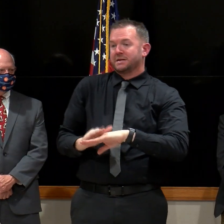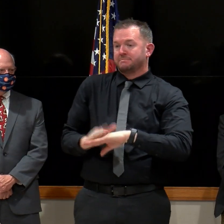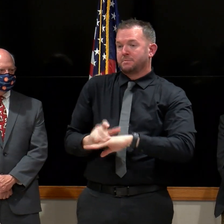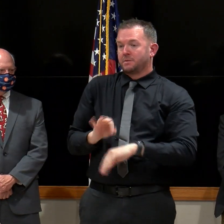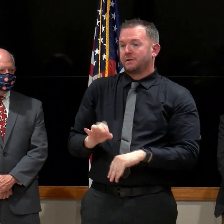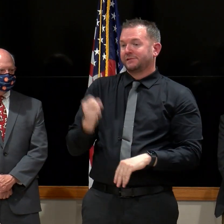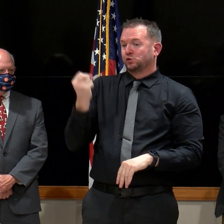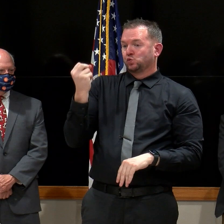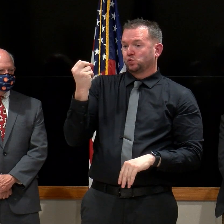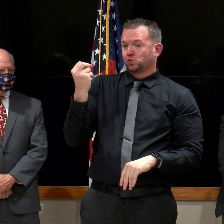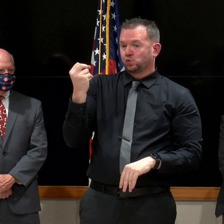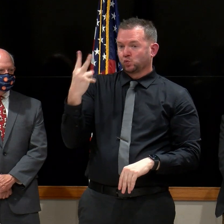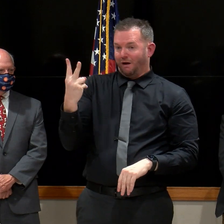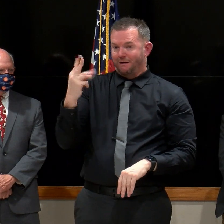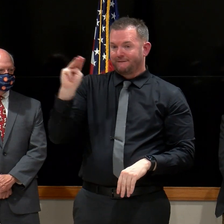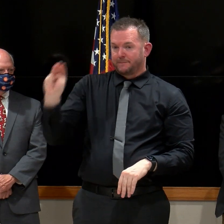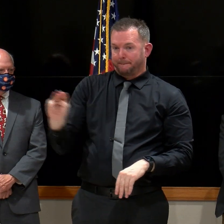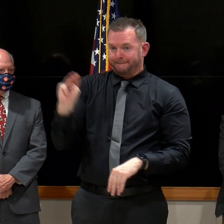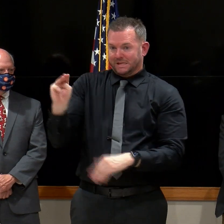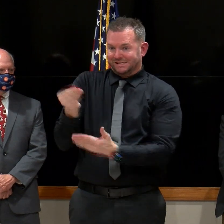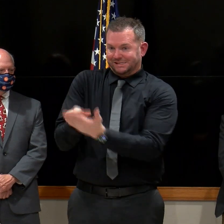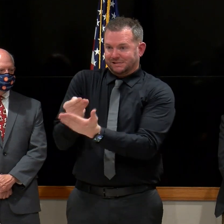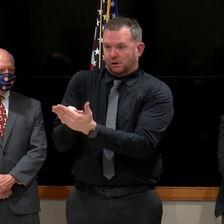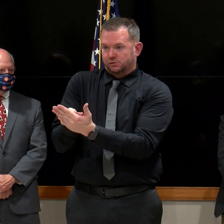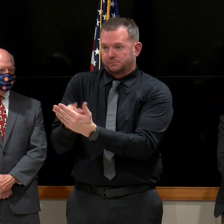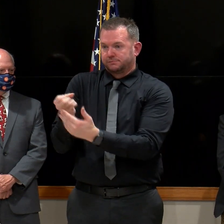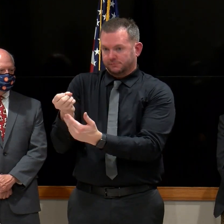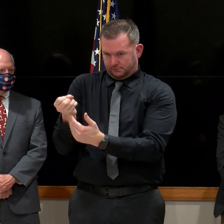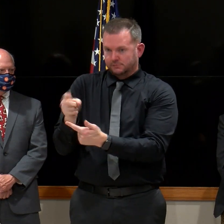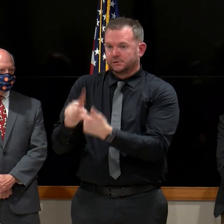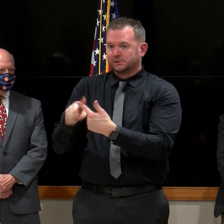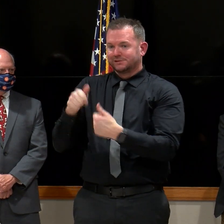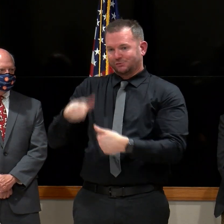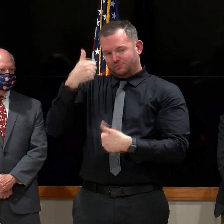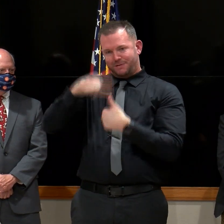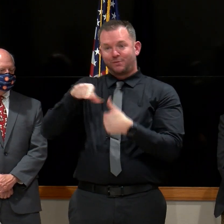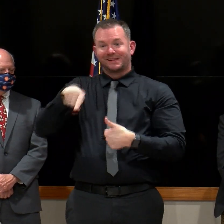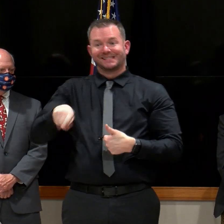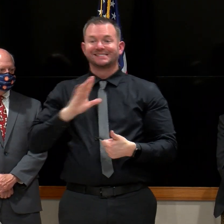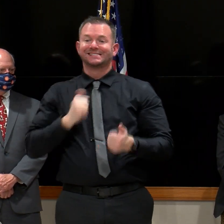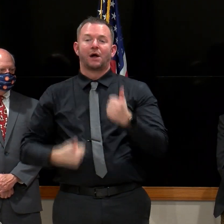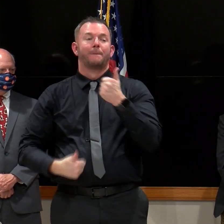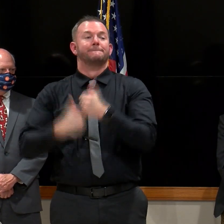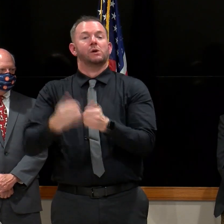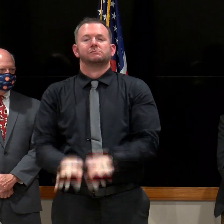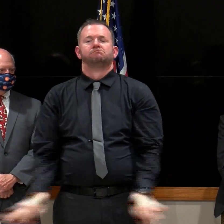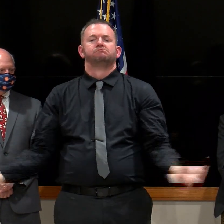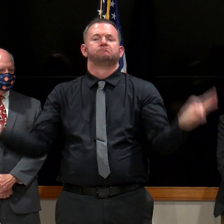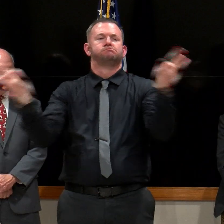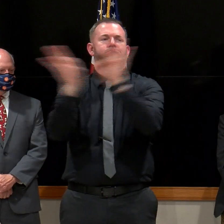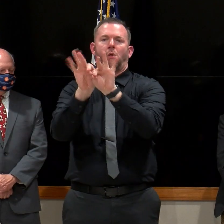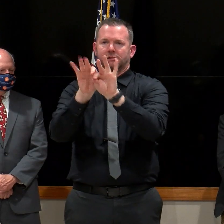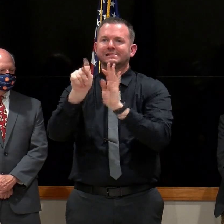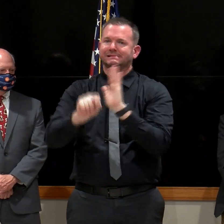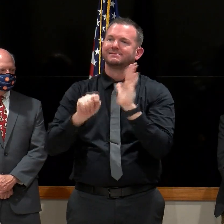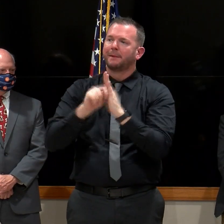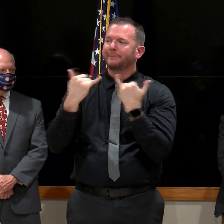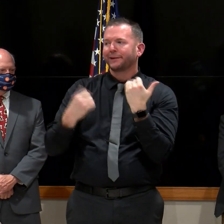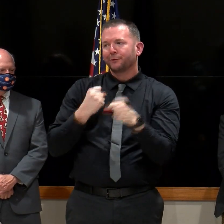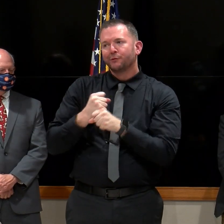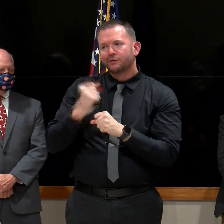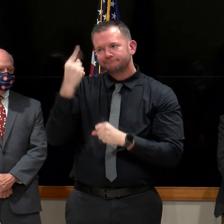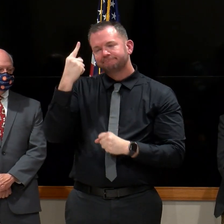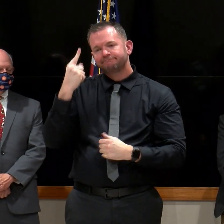reminded that this is our most important task. My final word is to speak of the vaccines, to make